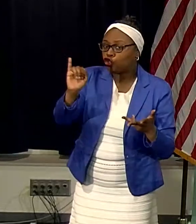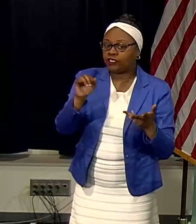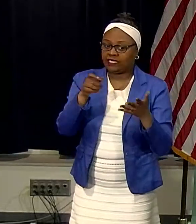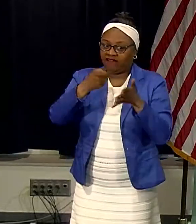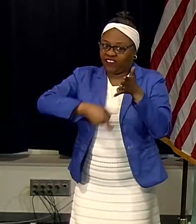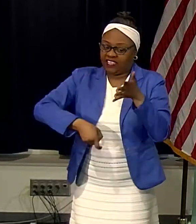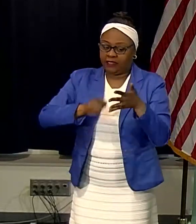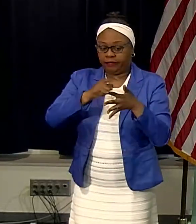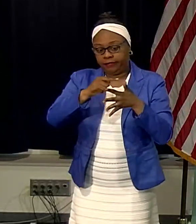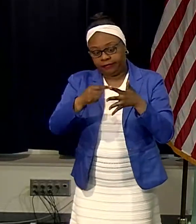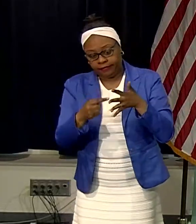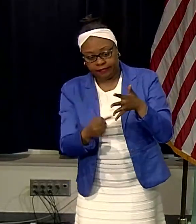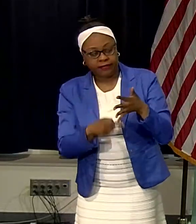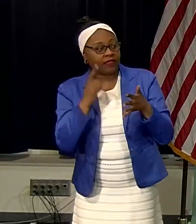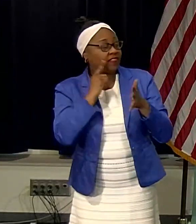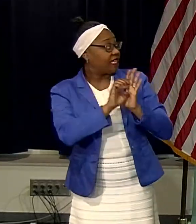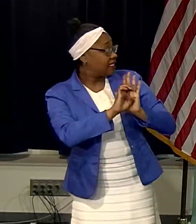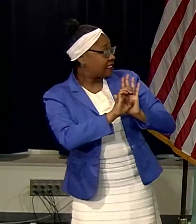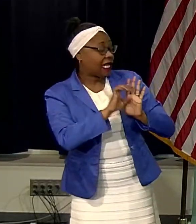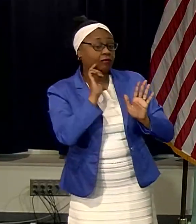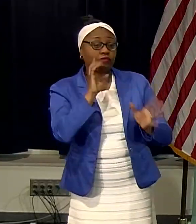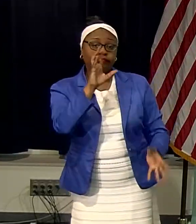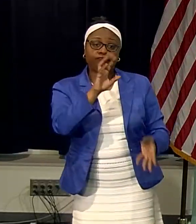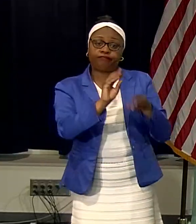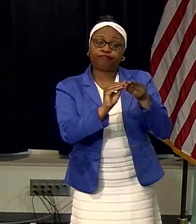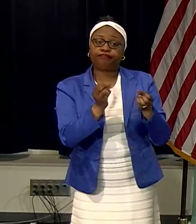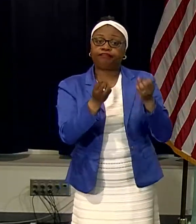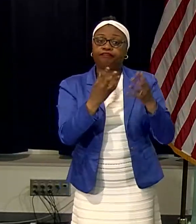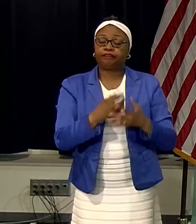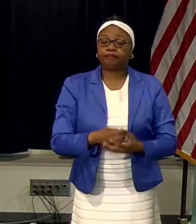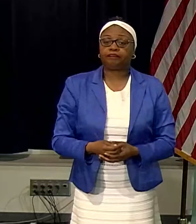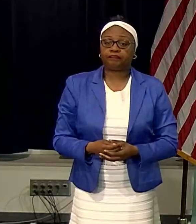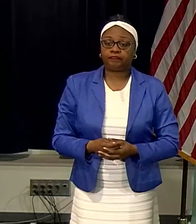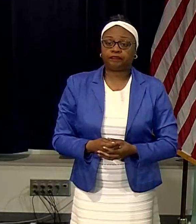fees may look like when purchasing a DLBA home.